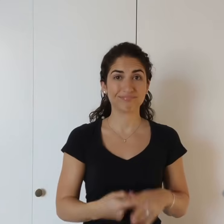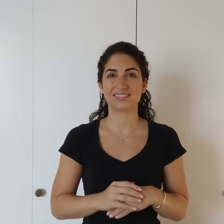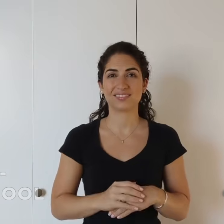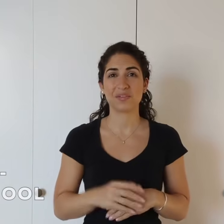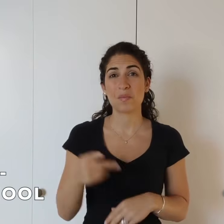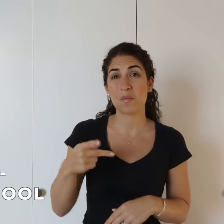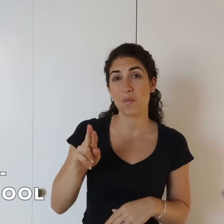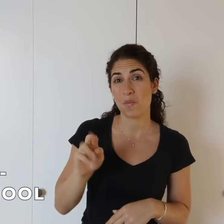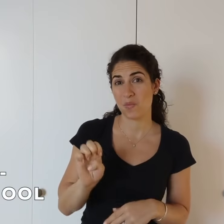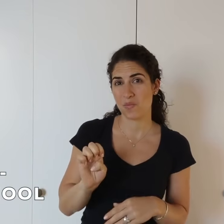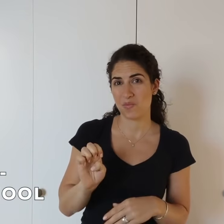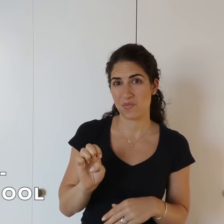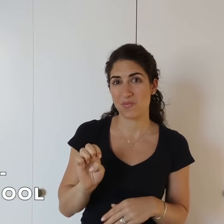Starts in preschool.